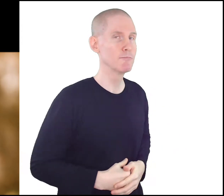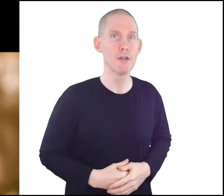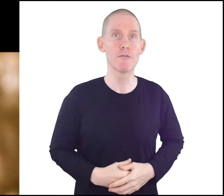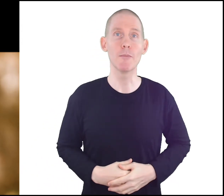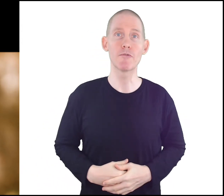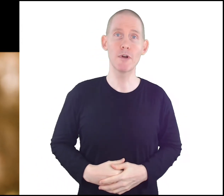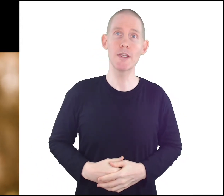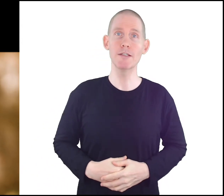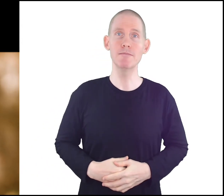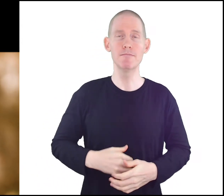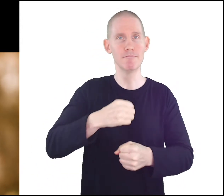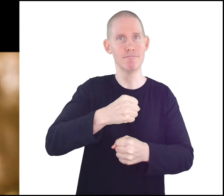From the front again.